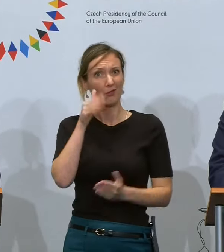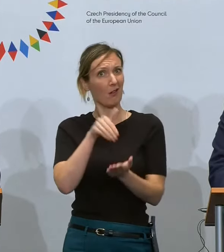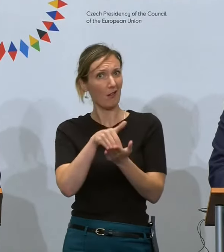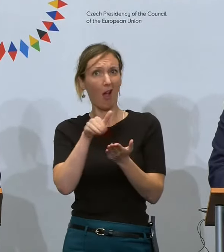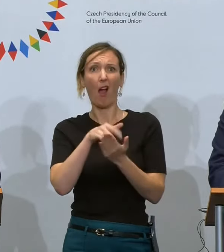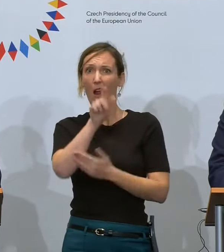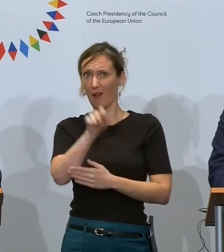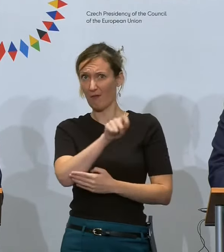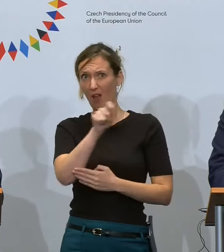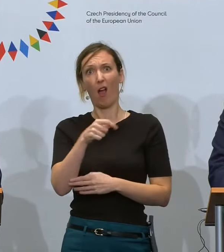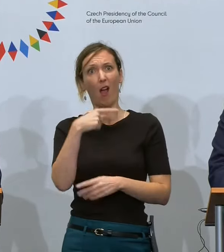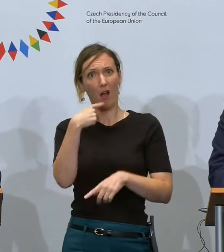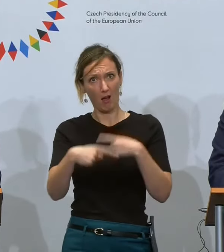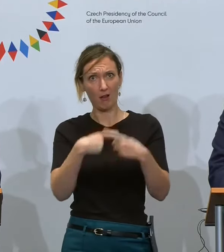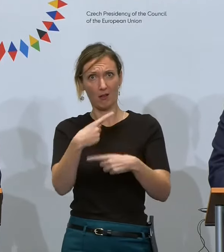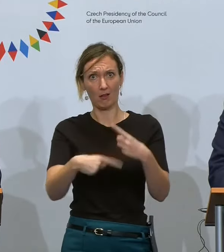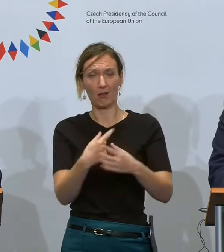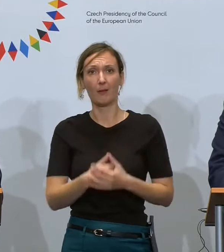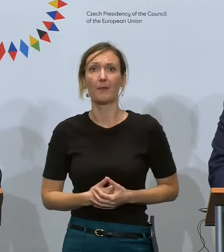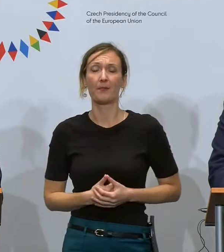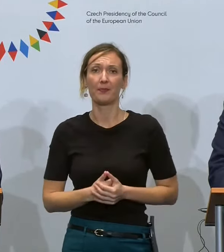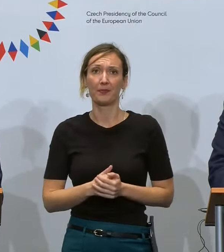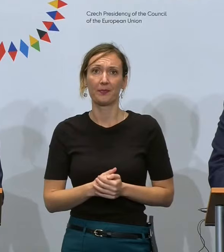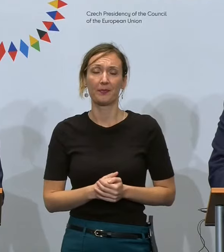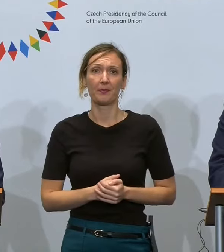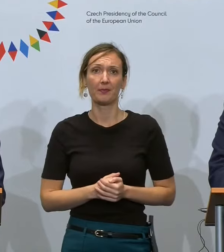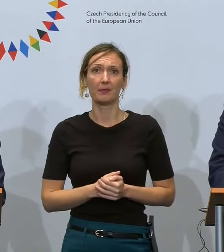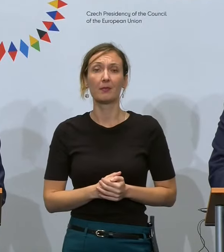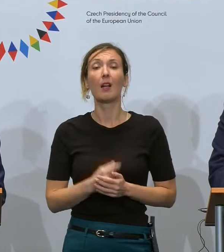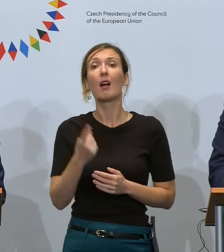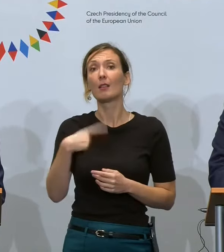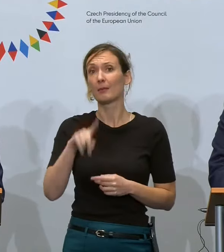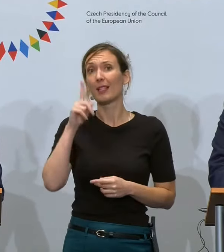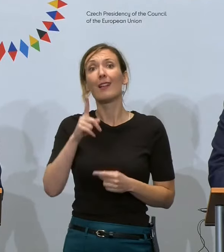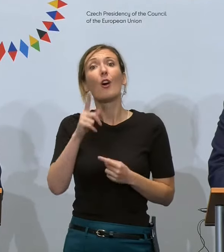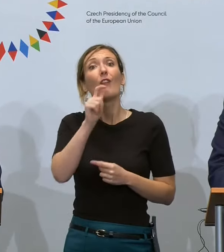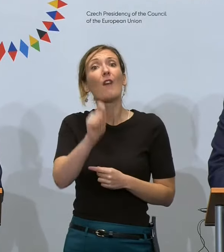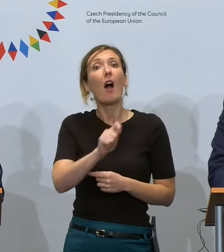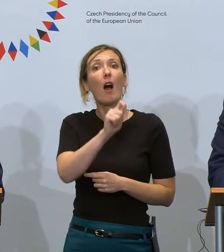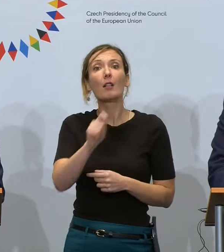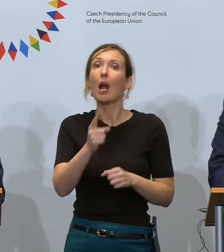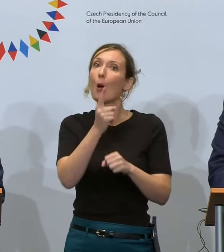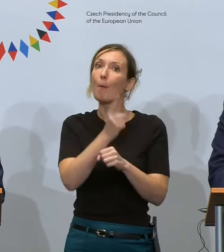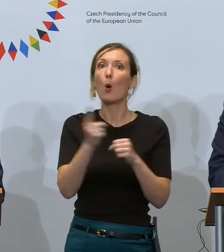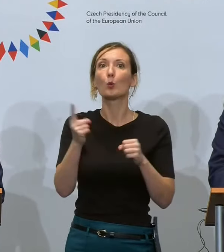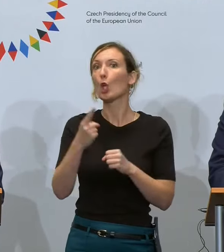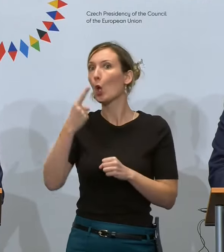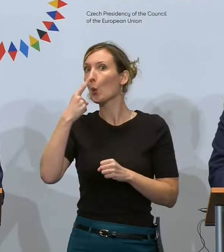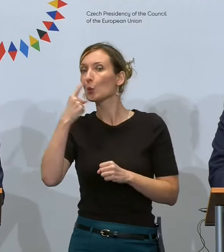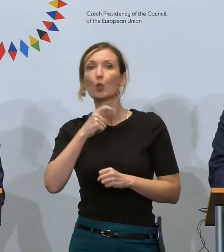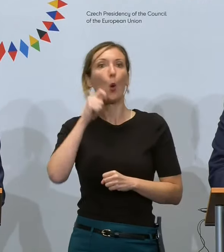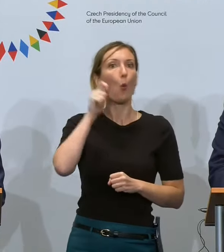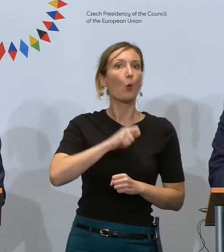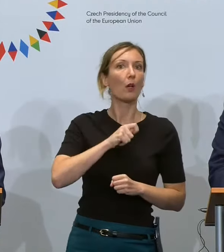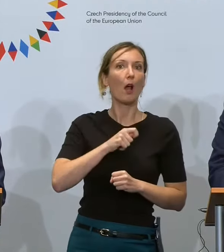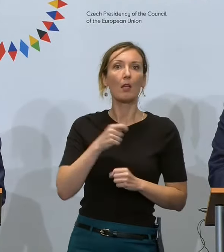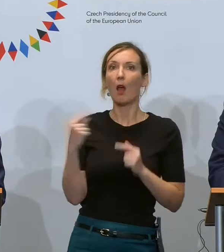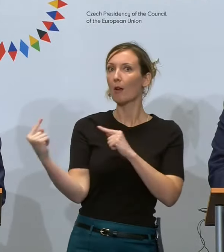We have said before many times, I want to repeat it, this war is not only about Russia and